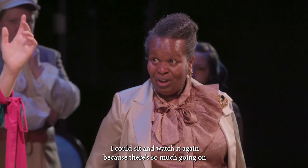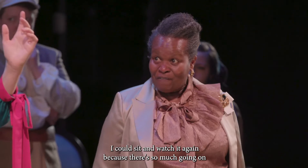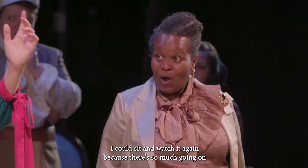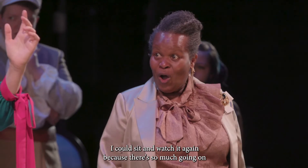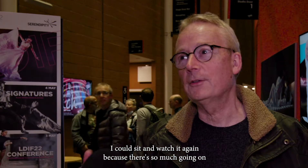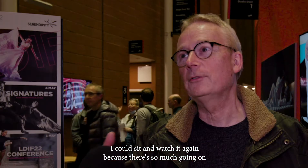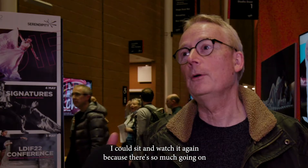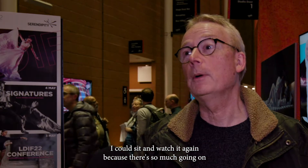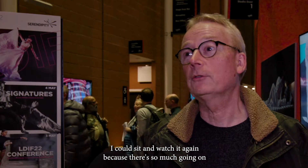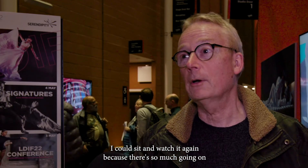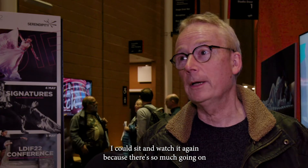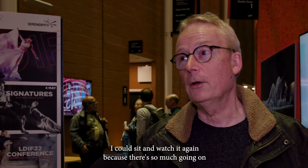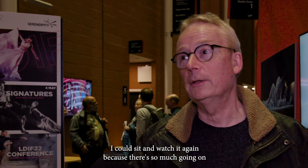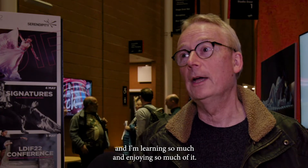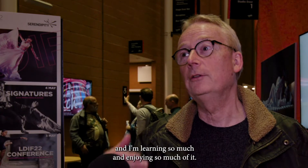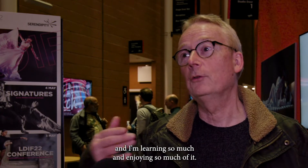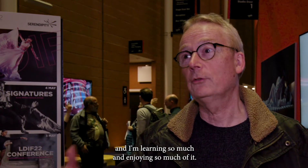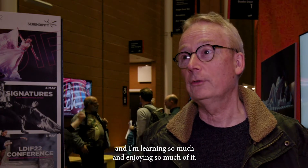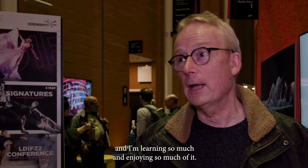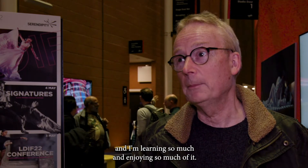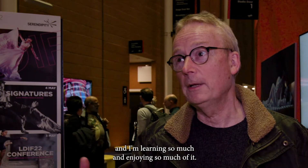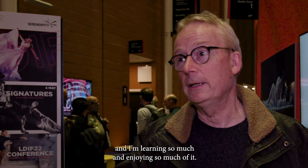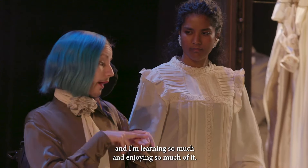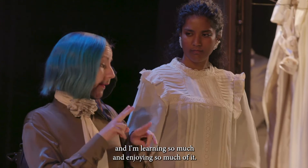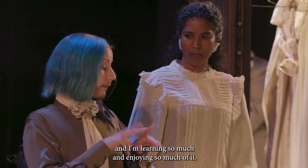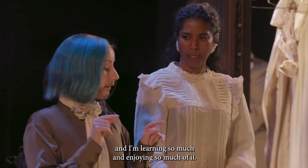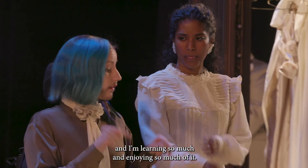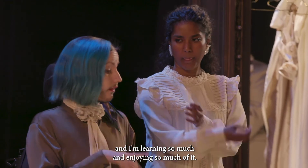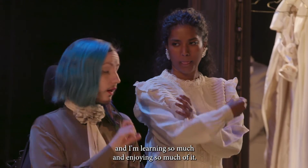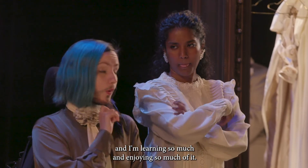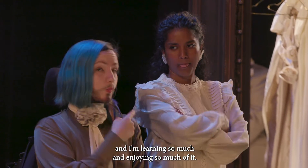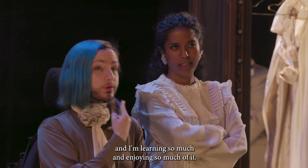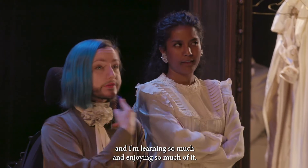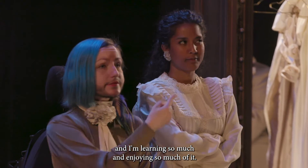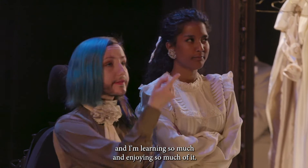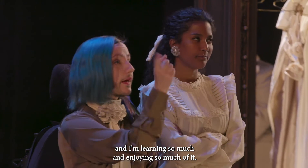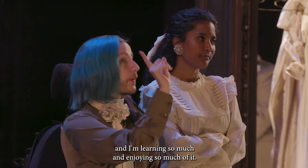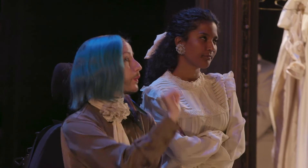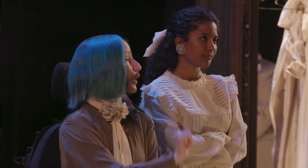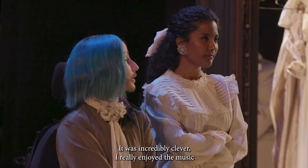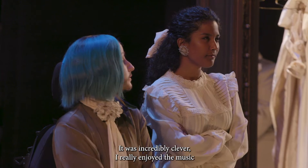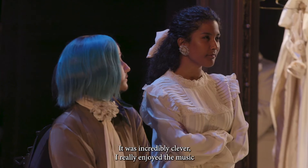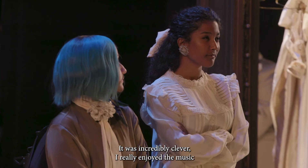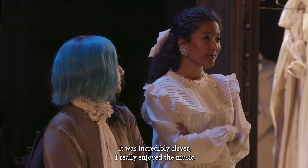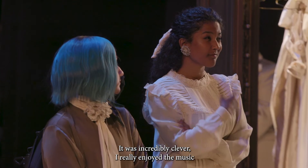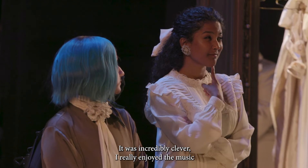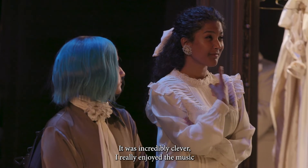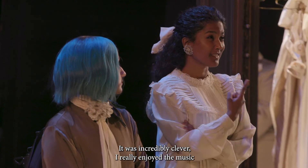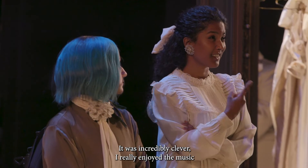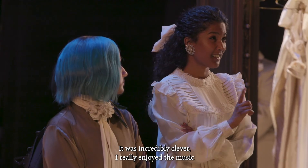again because there's so much going on and I'm learning so much and enjoying so much of it. It was incredibly clever. I really enjoyed